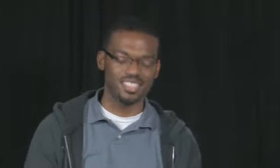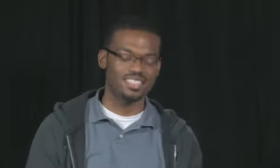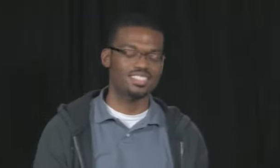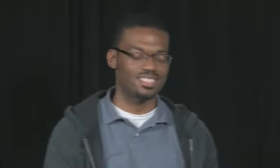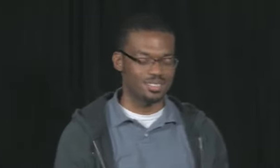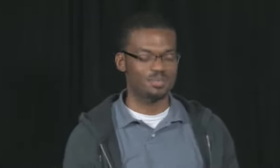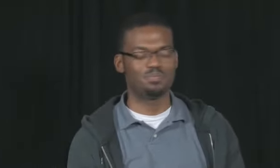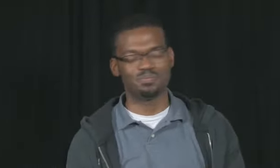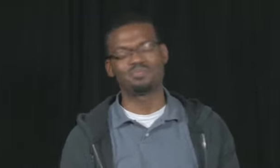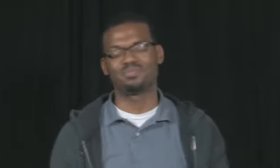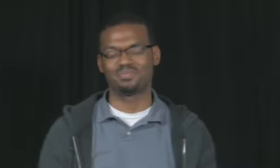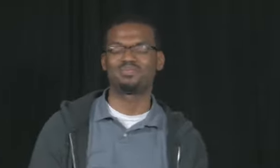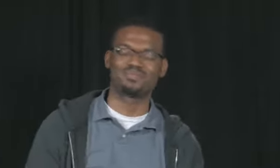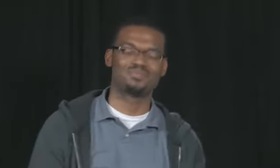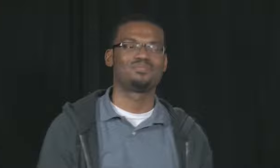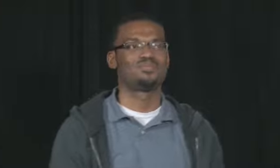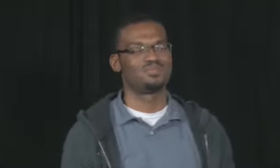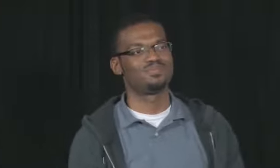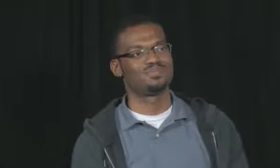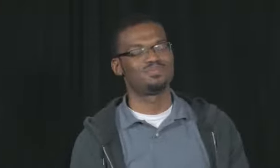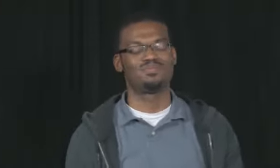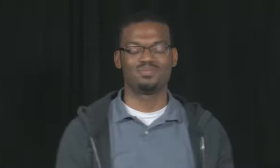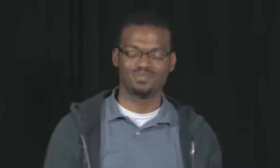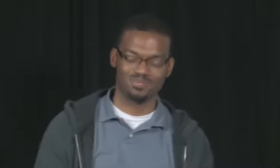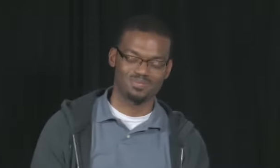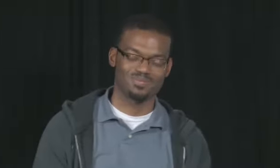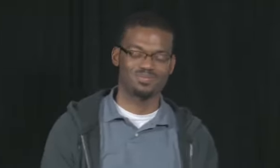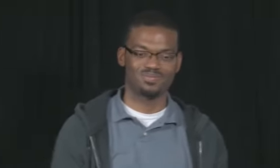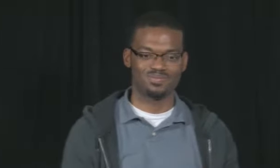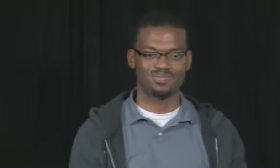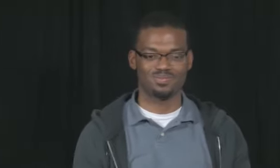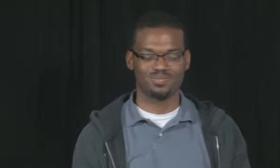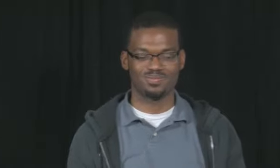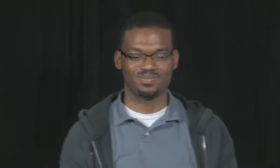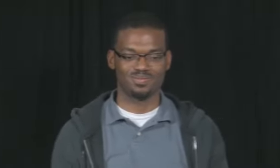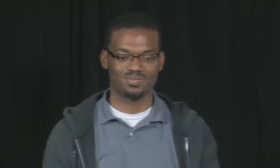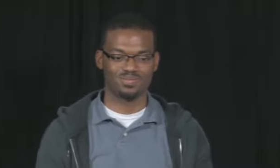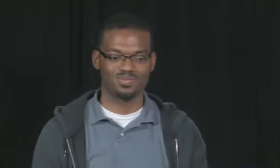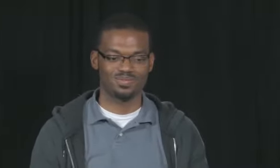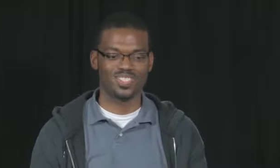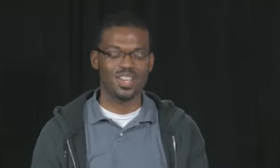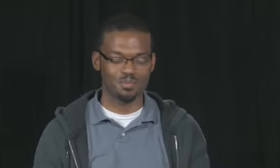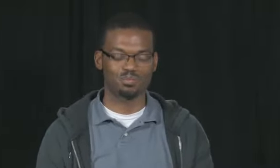I see. It's not about you. Hmm. That was going so well. Hmm. Take it again from I have seen. Okay.